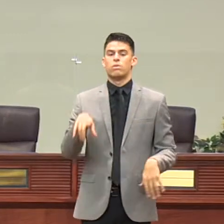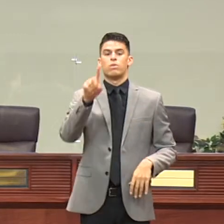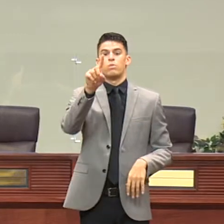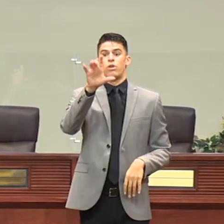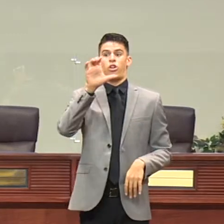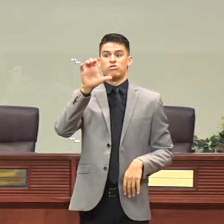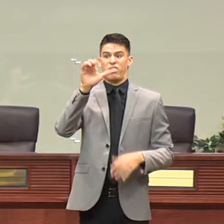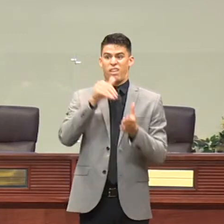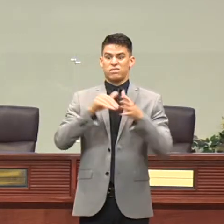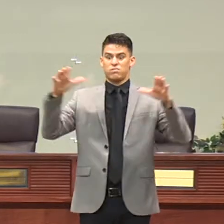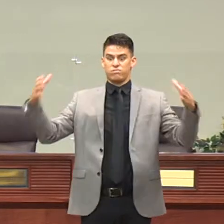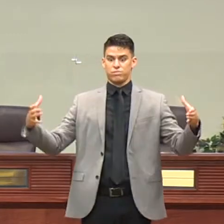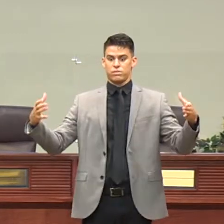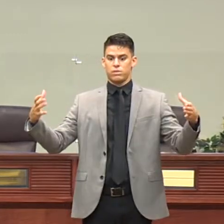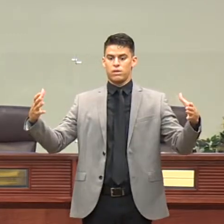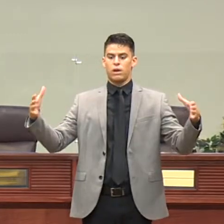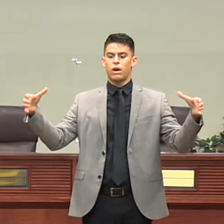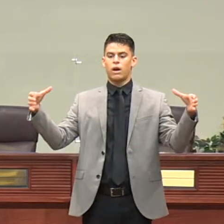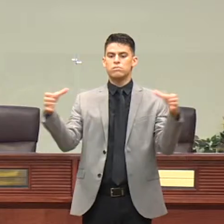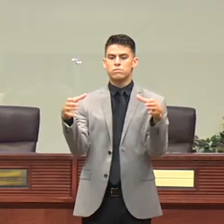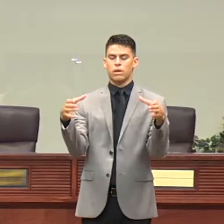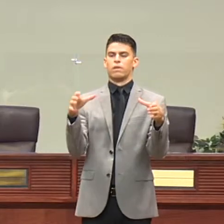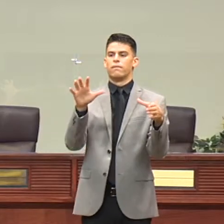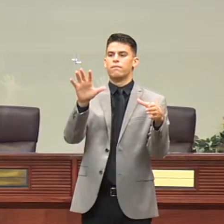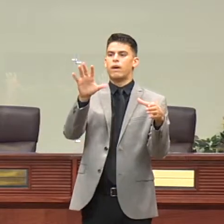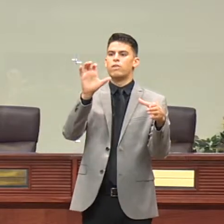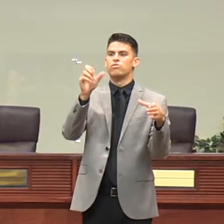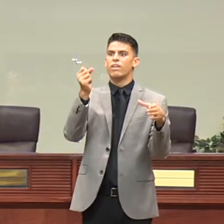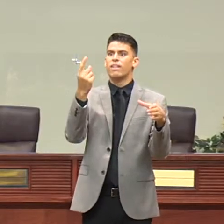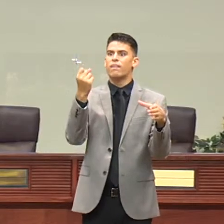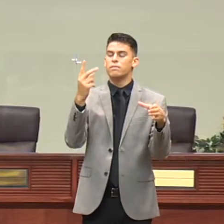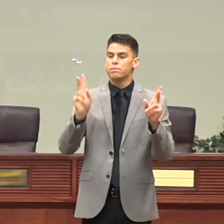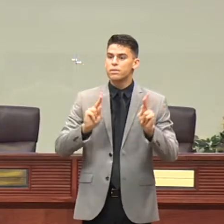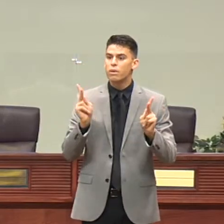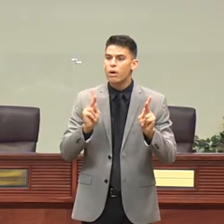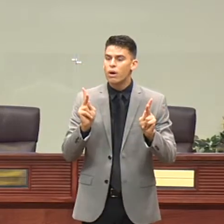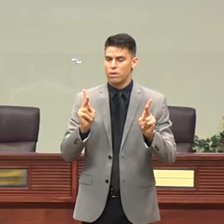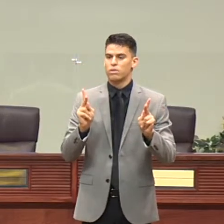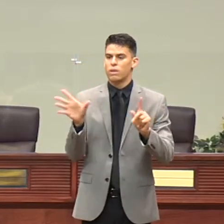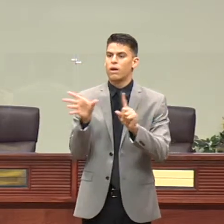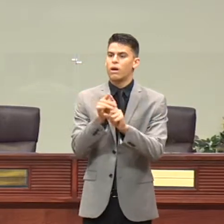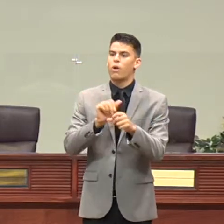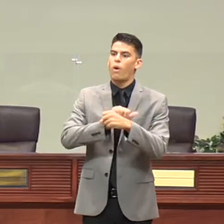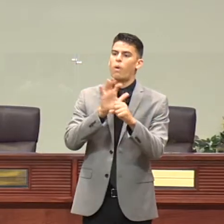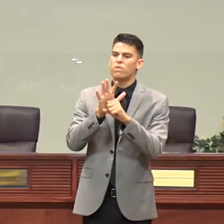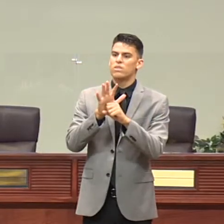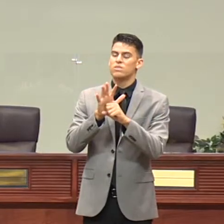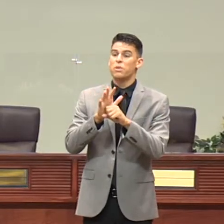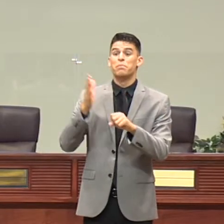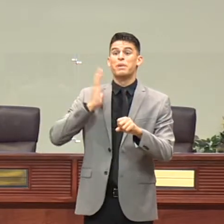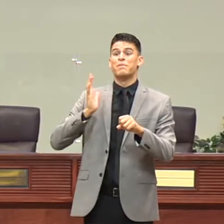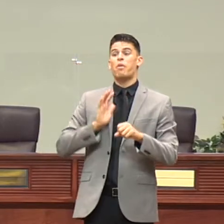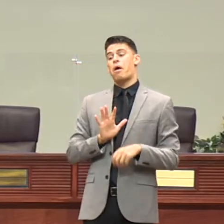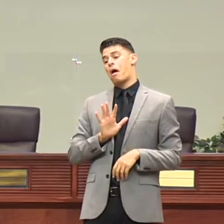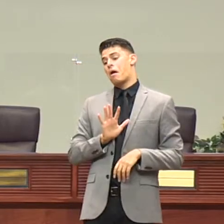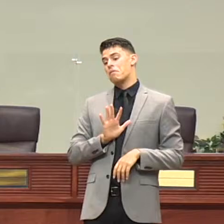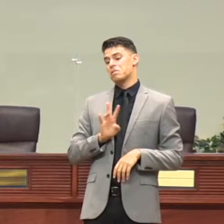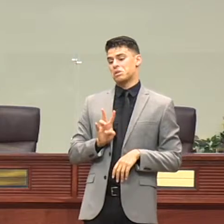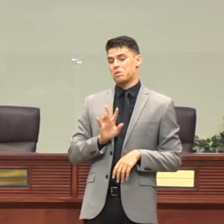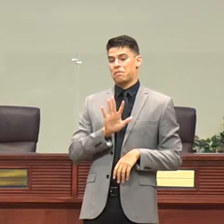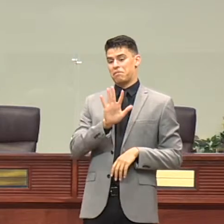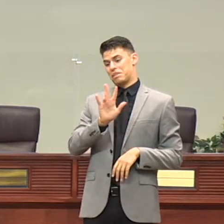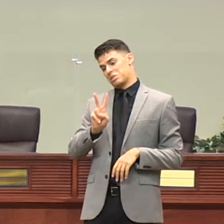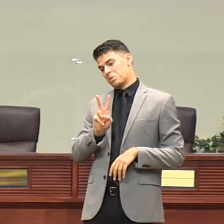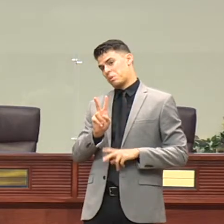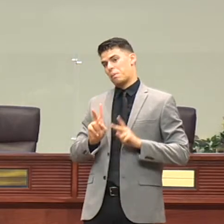is at 511. 511. We went from 52 per 100,000 to